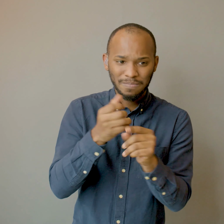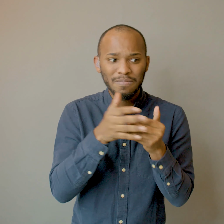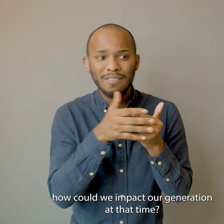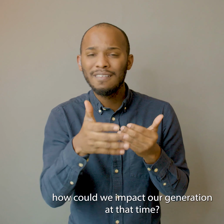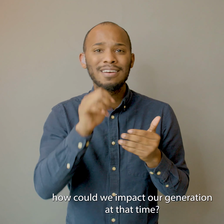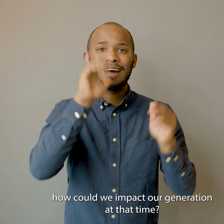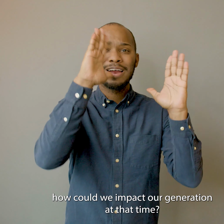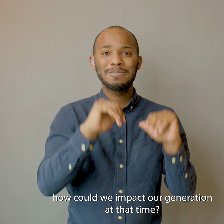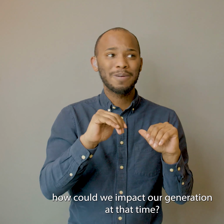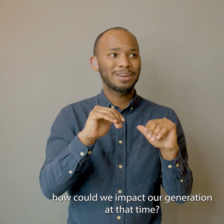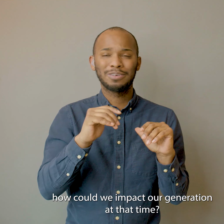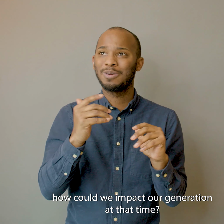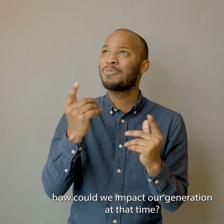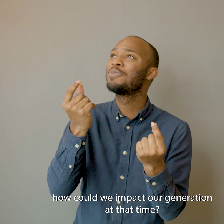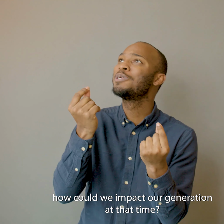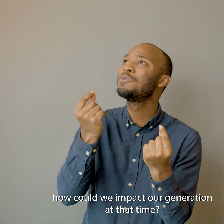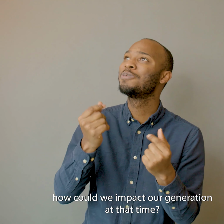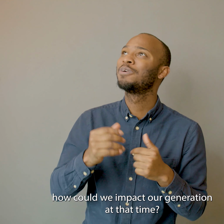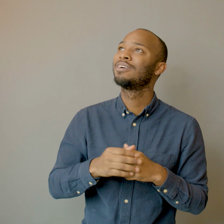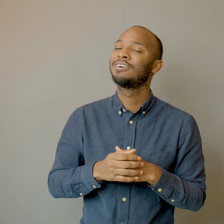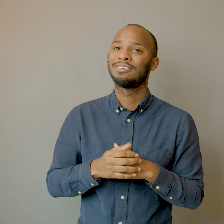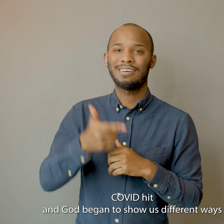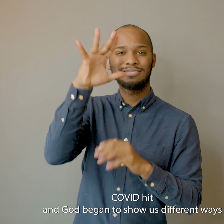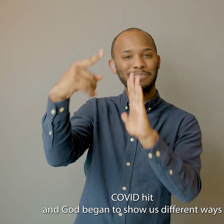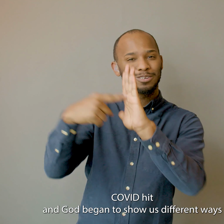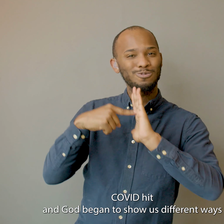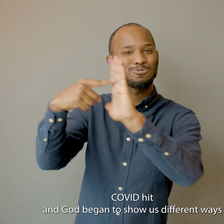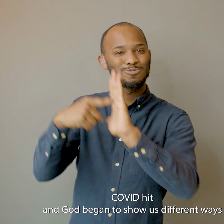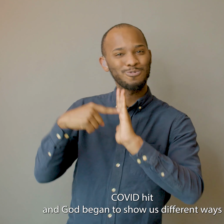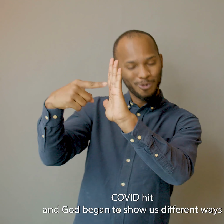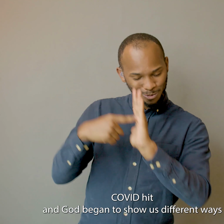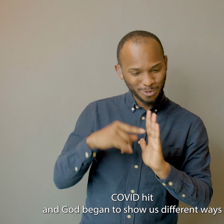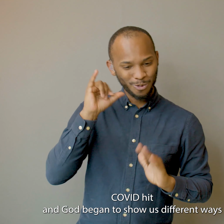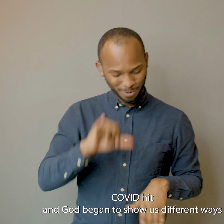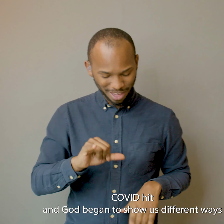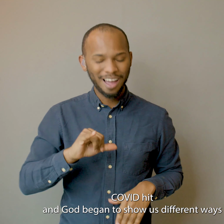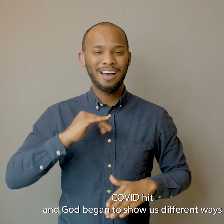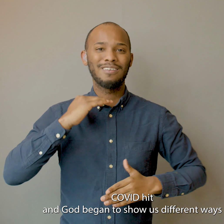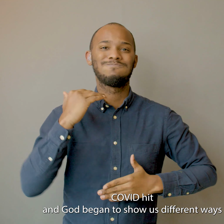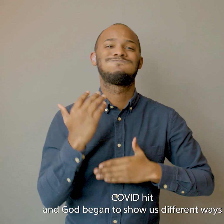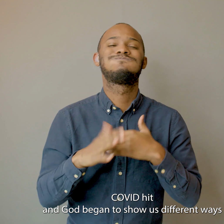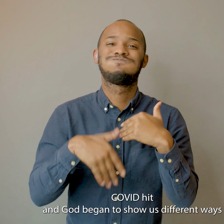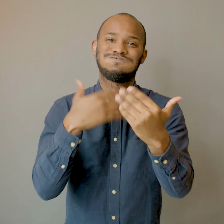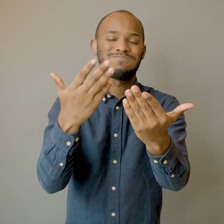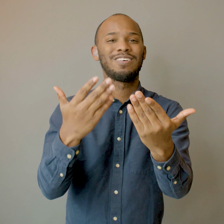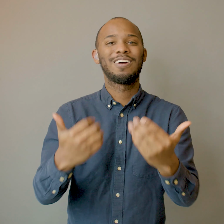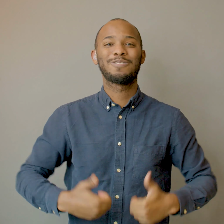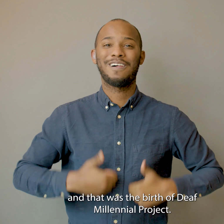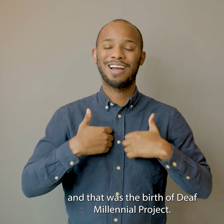how could we impact our generation in this time? COVID hit and God began to show us different ways. And